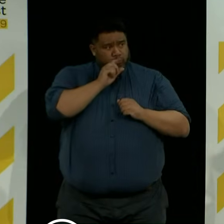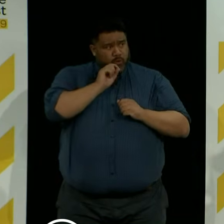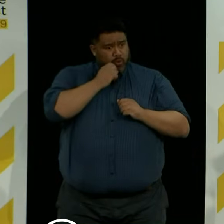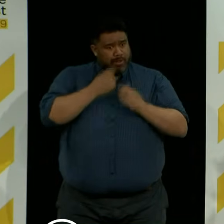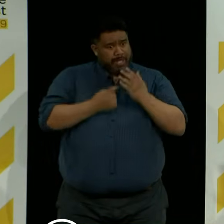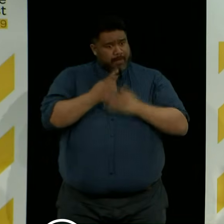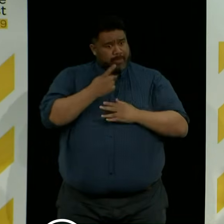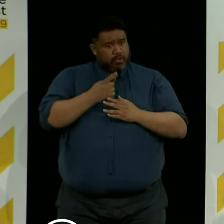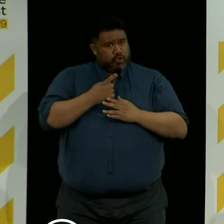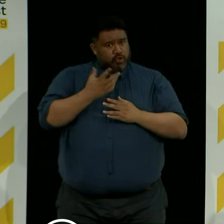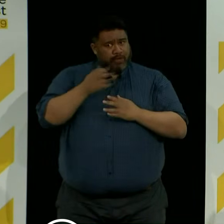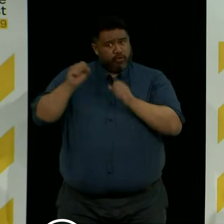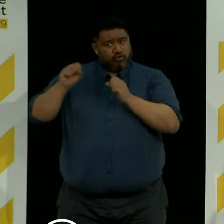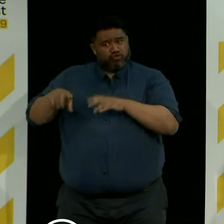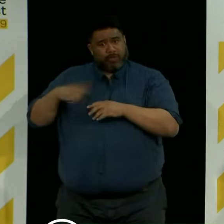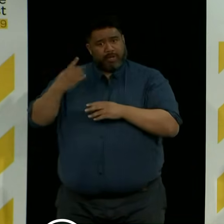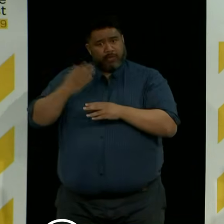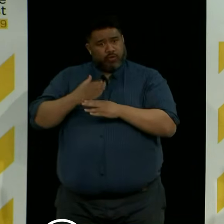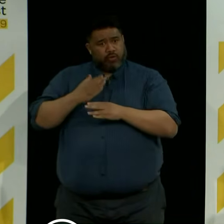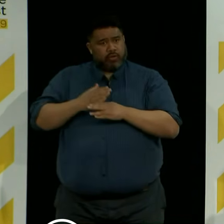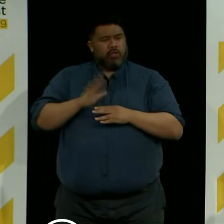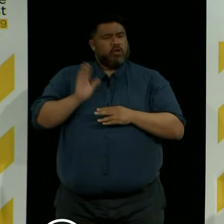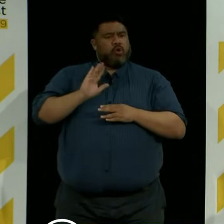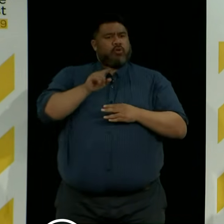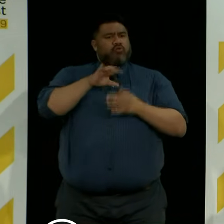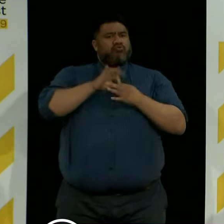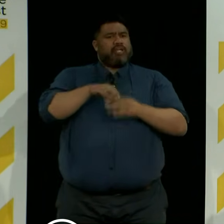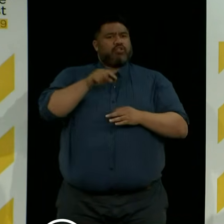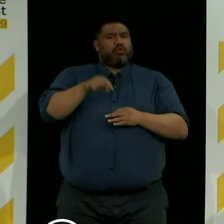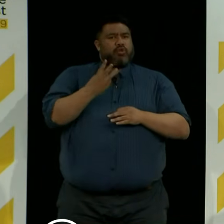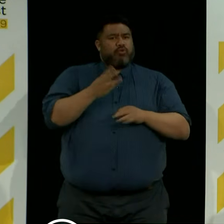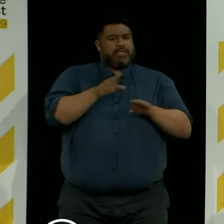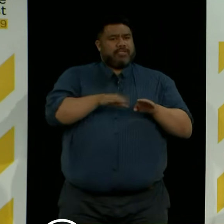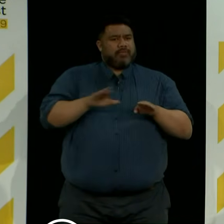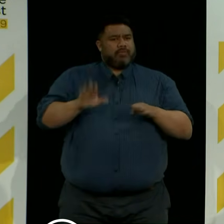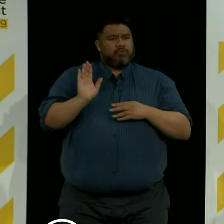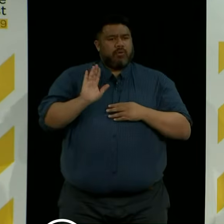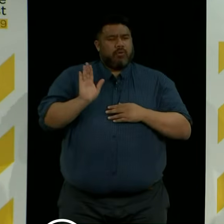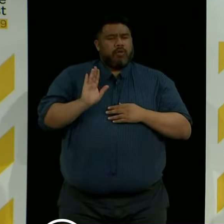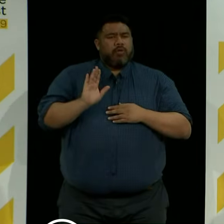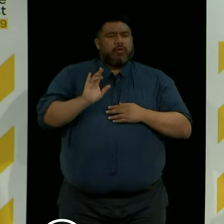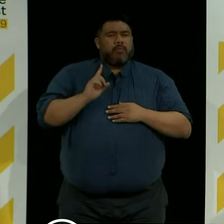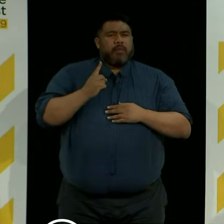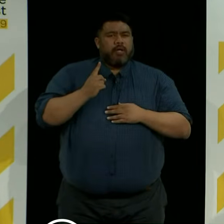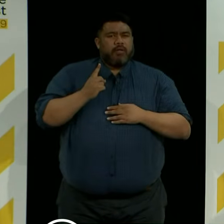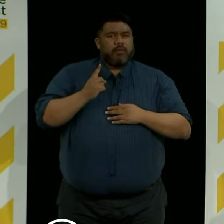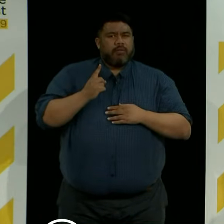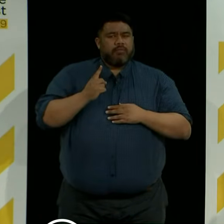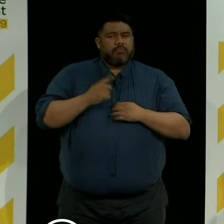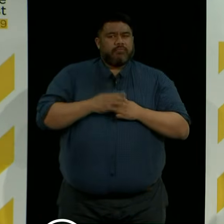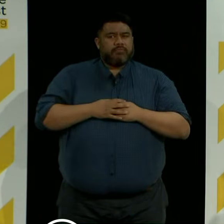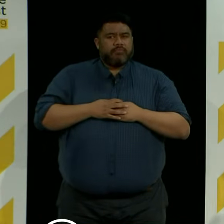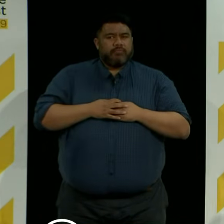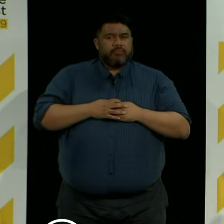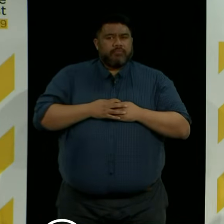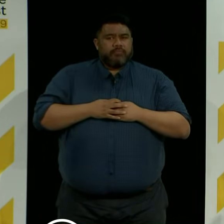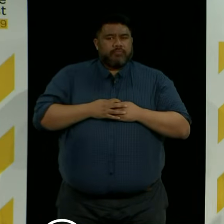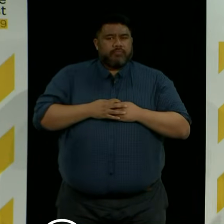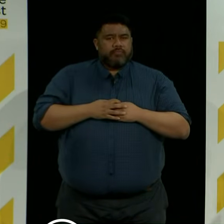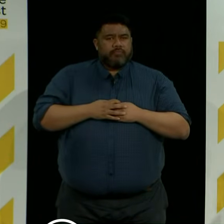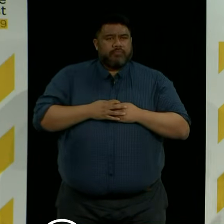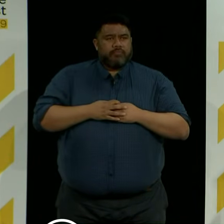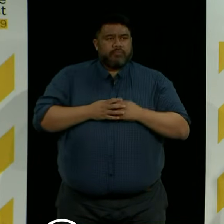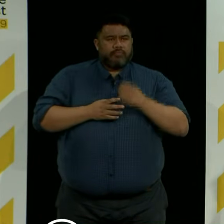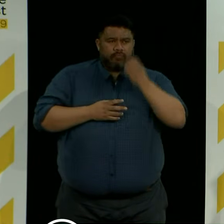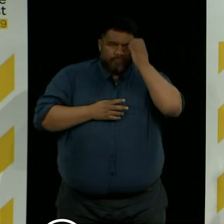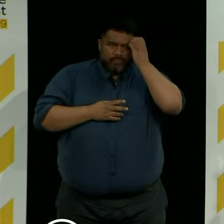not specific to the 3 levels per se, but the reason we've one of the very important reasons we've said